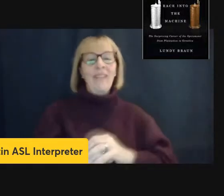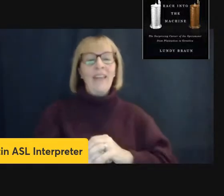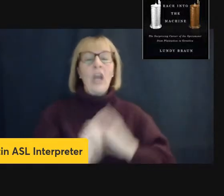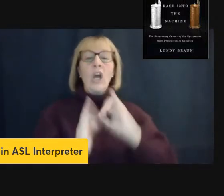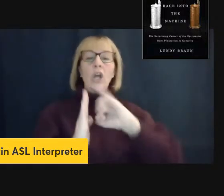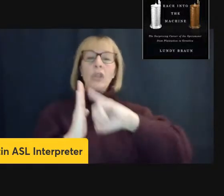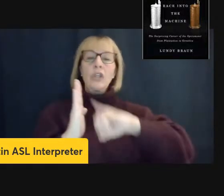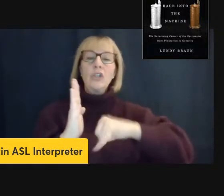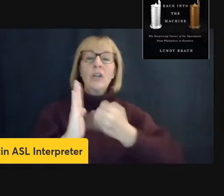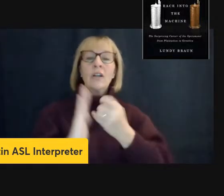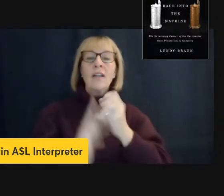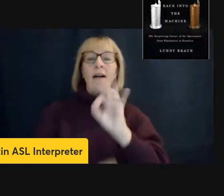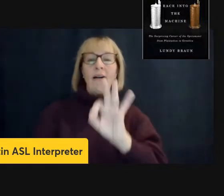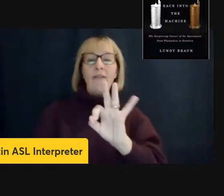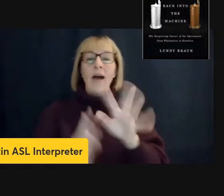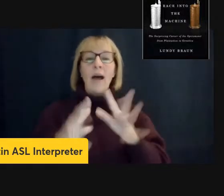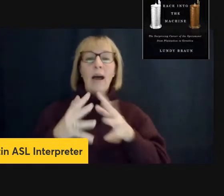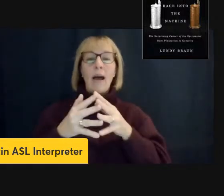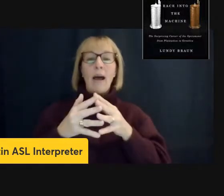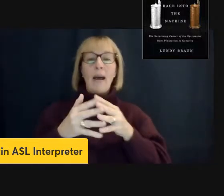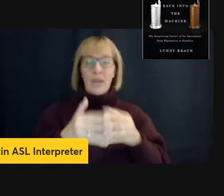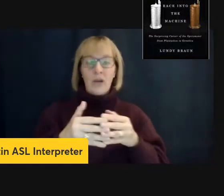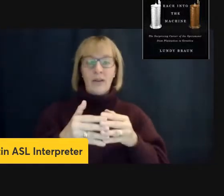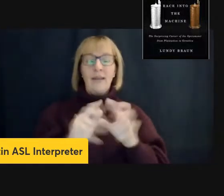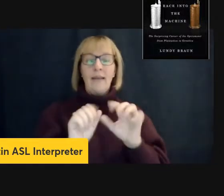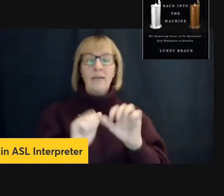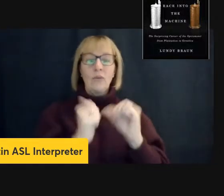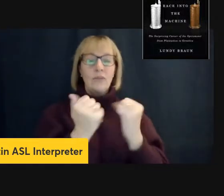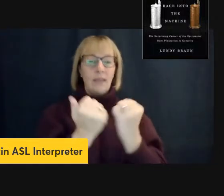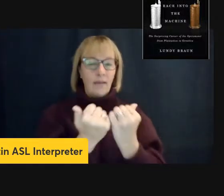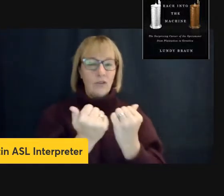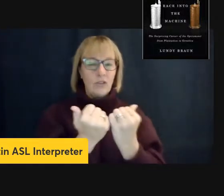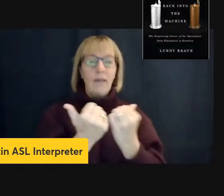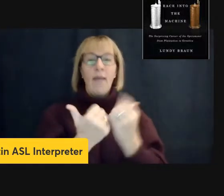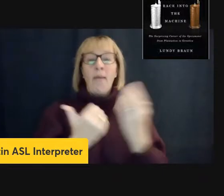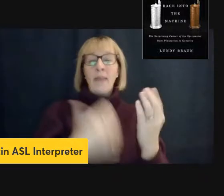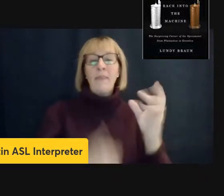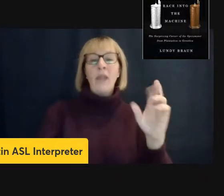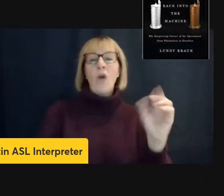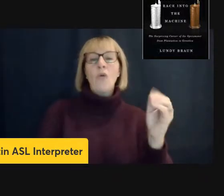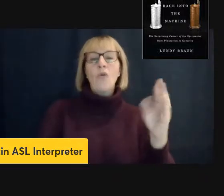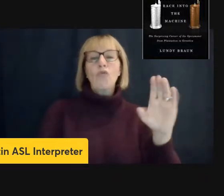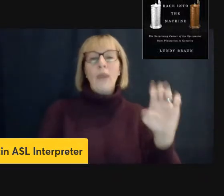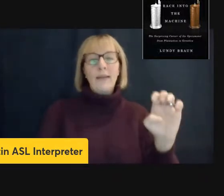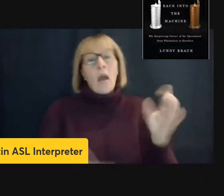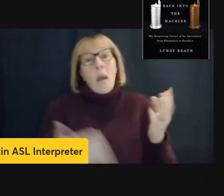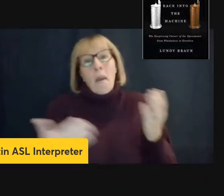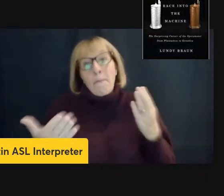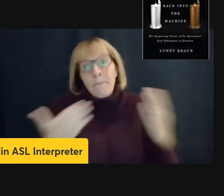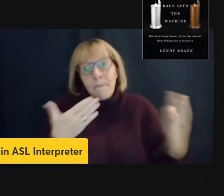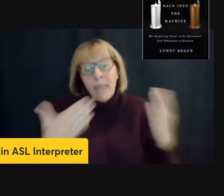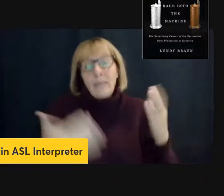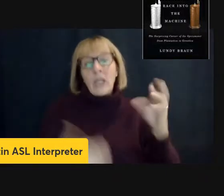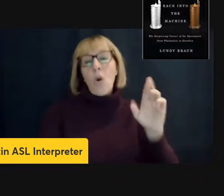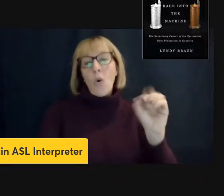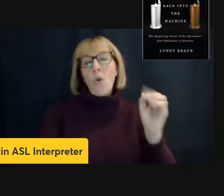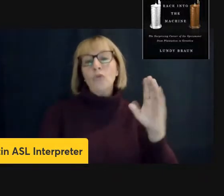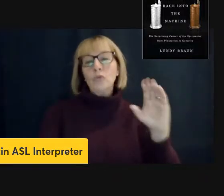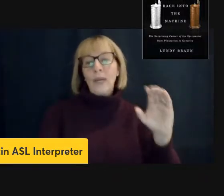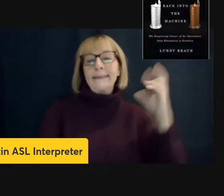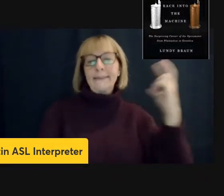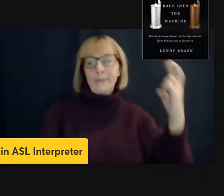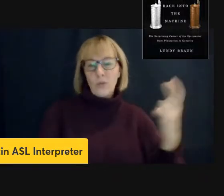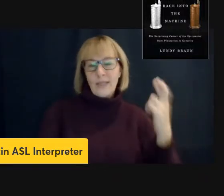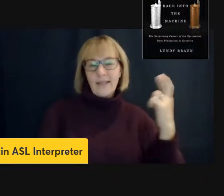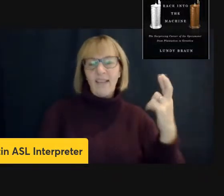Medical Association, speculated that difference could be due to a possible racial factor. Over time,